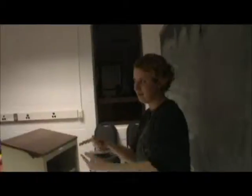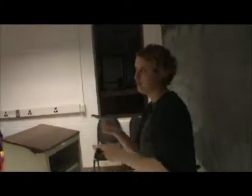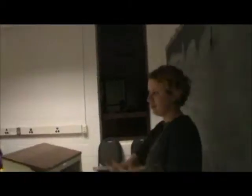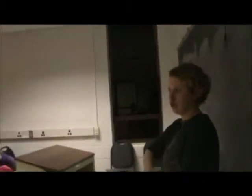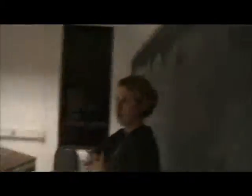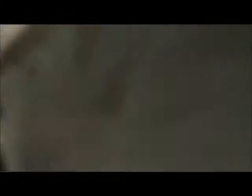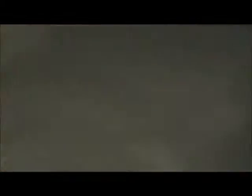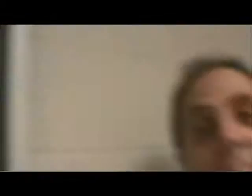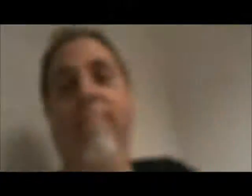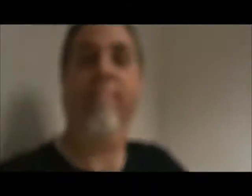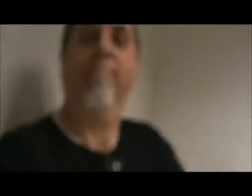3 years old.